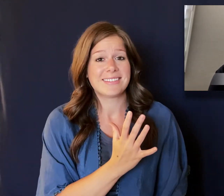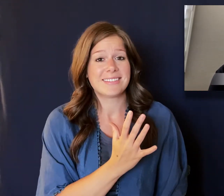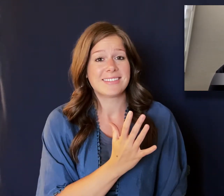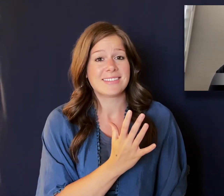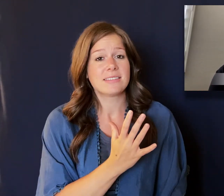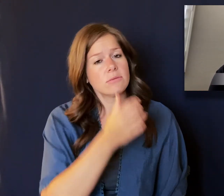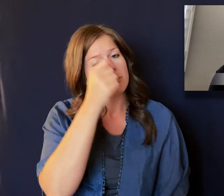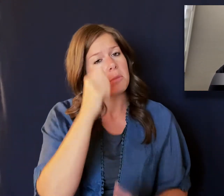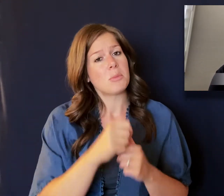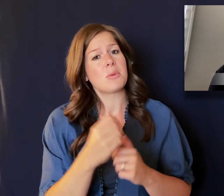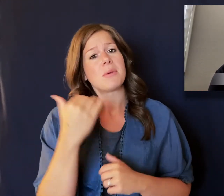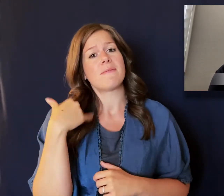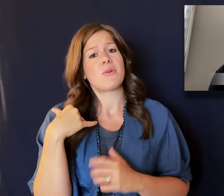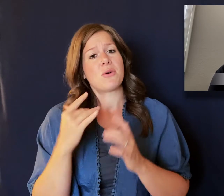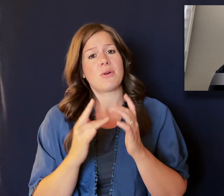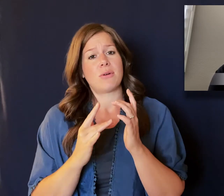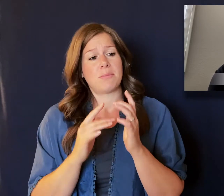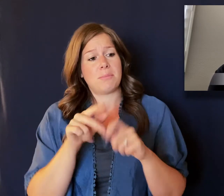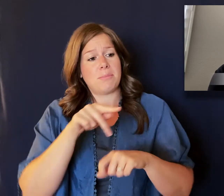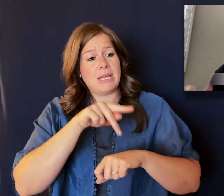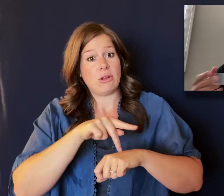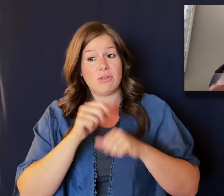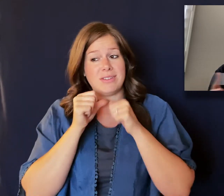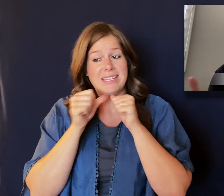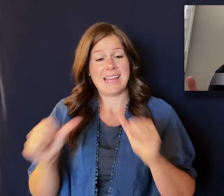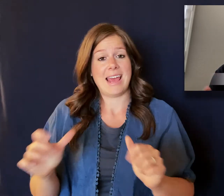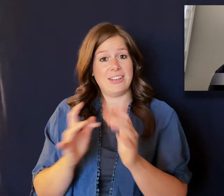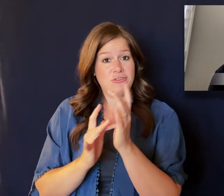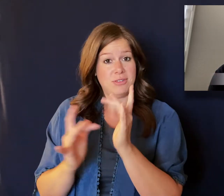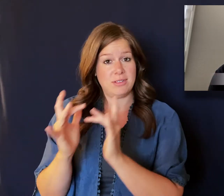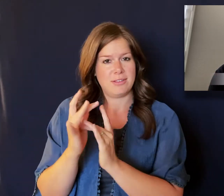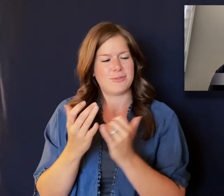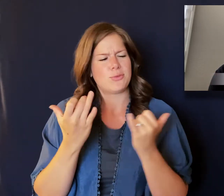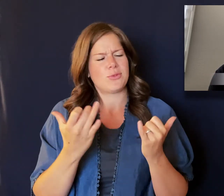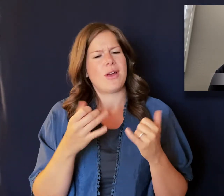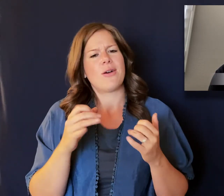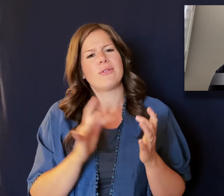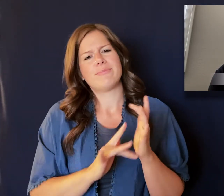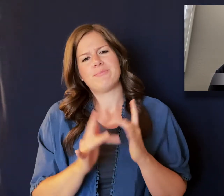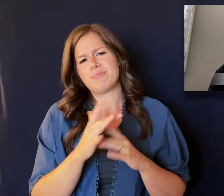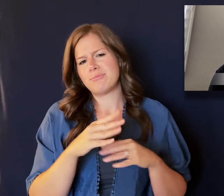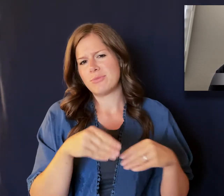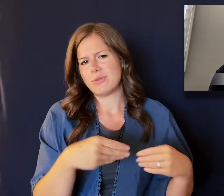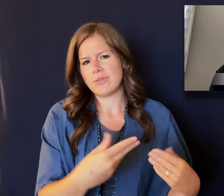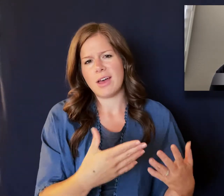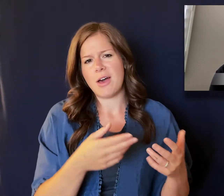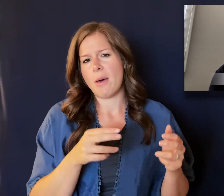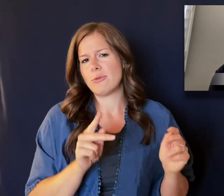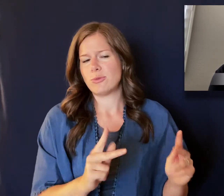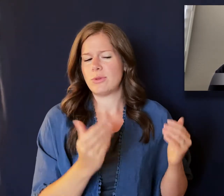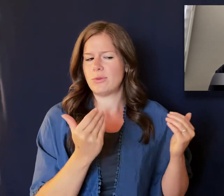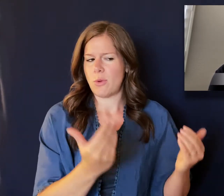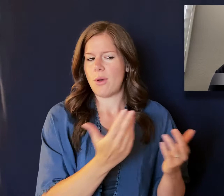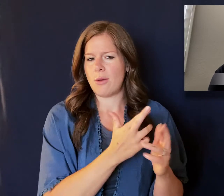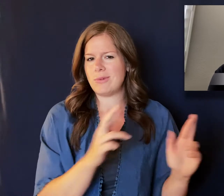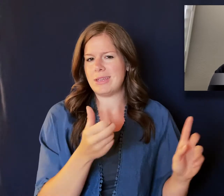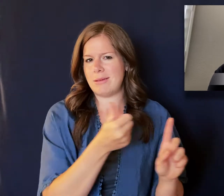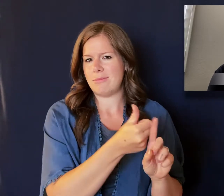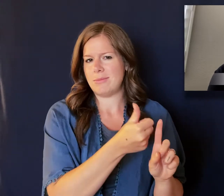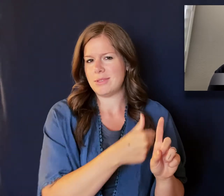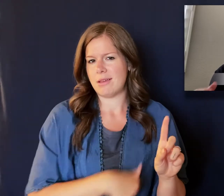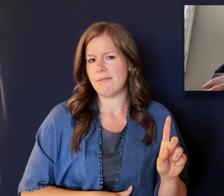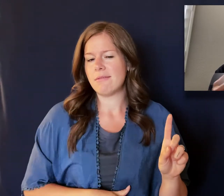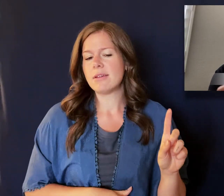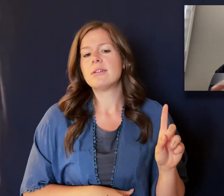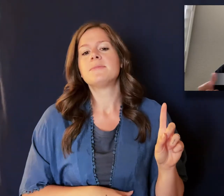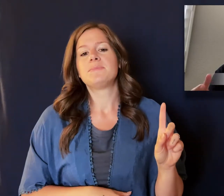by denying Jesus. And Jesus says, let me give you a chance to be redeemed, and I'm going to put my stamp on your ministry.